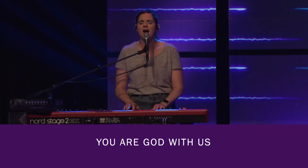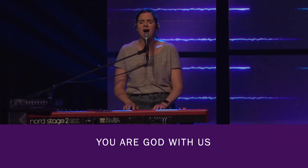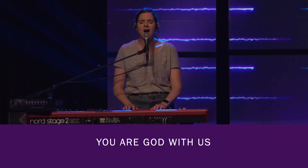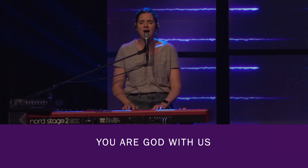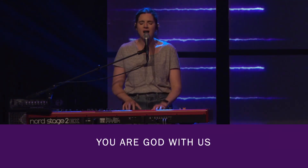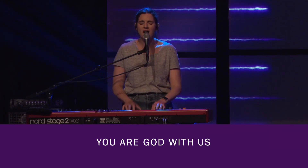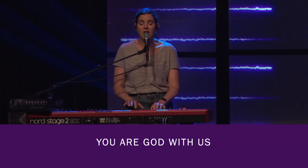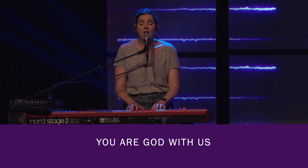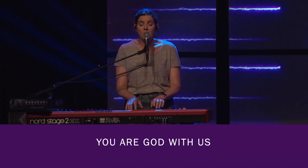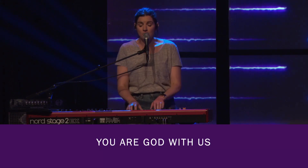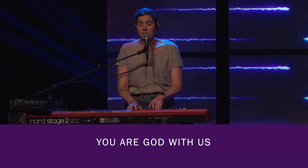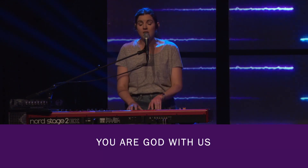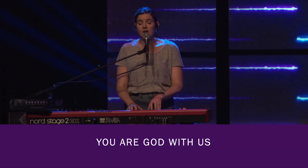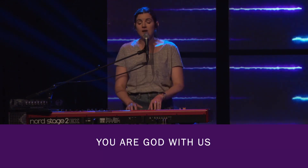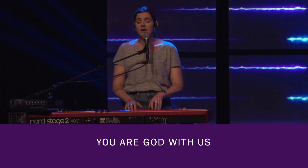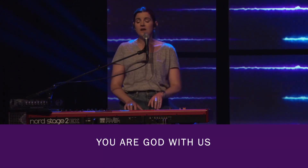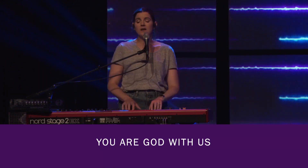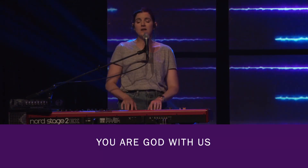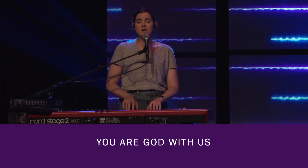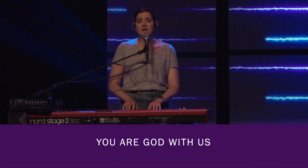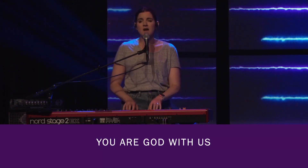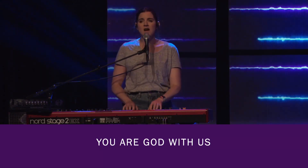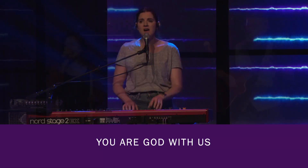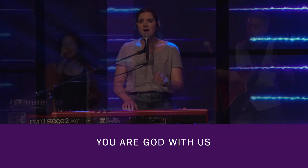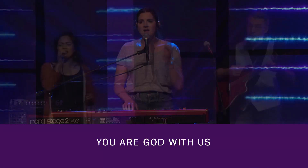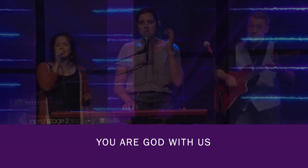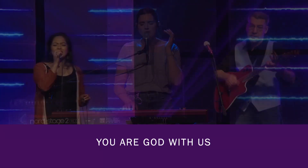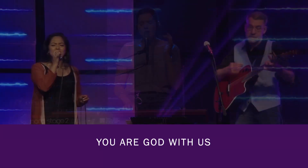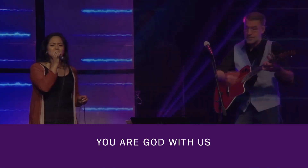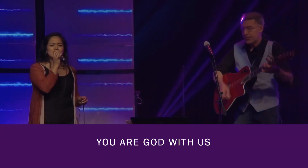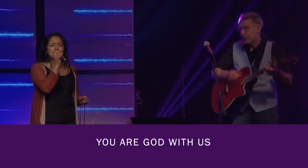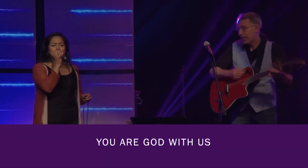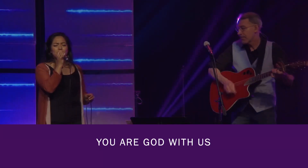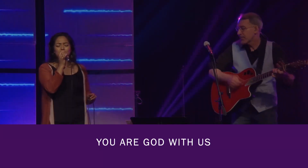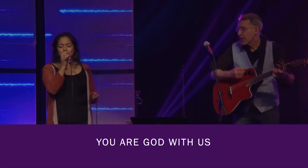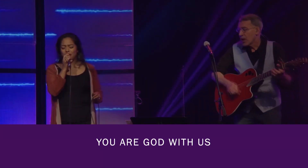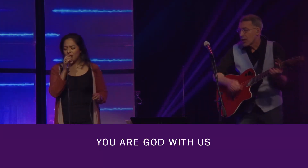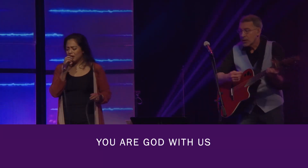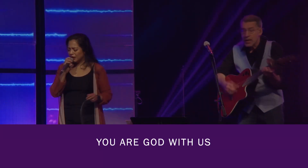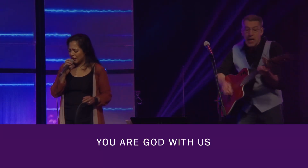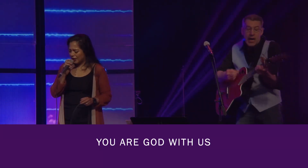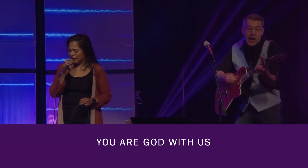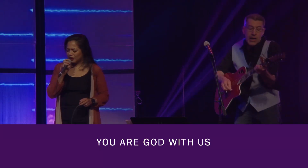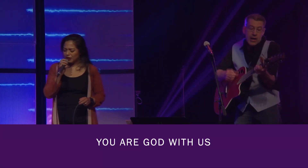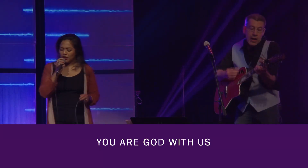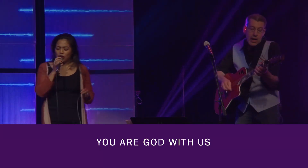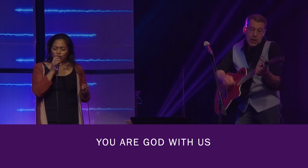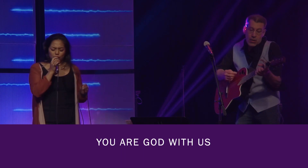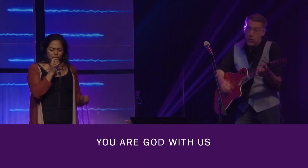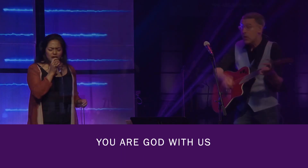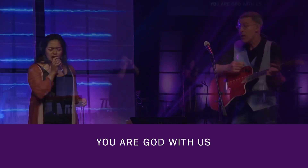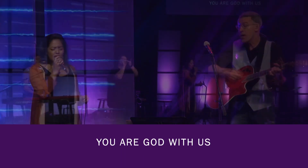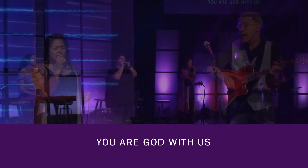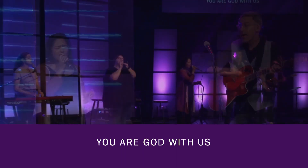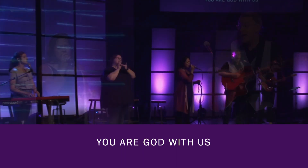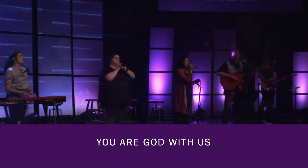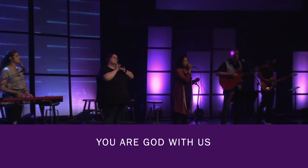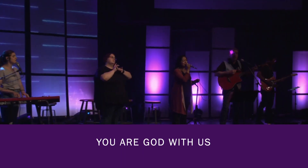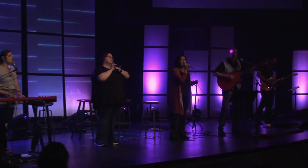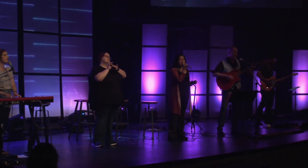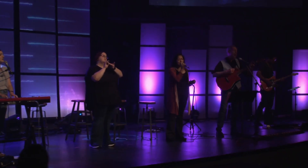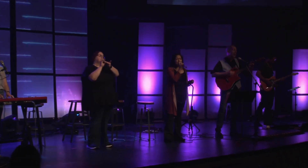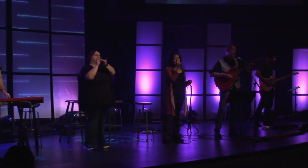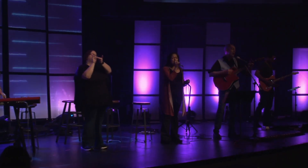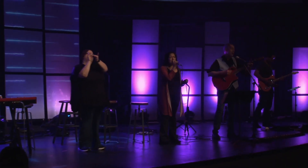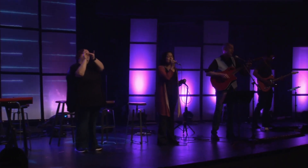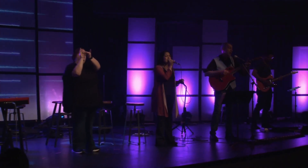are God with us. Oh, you are God